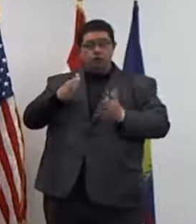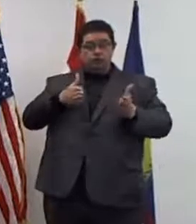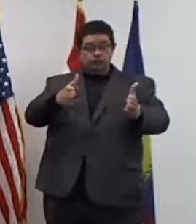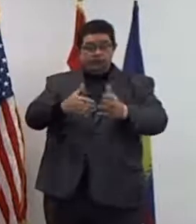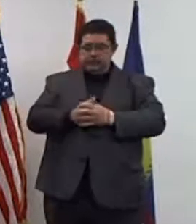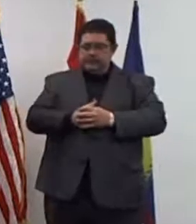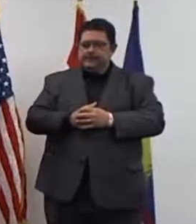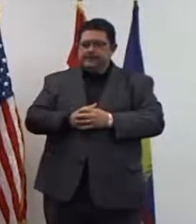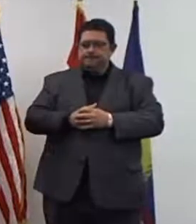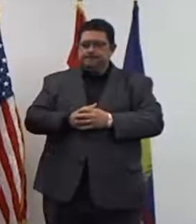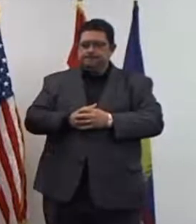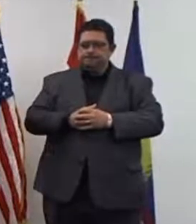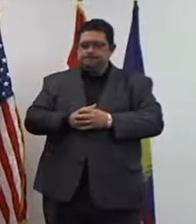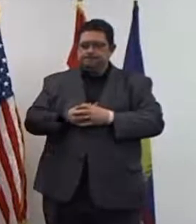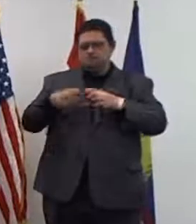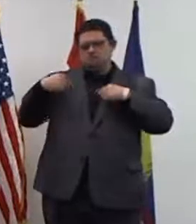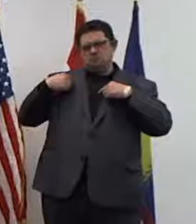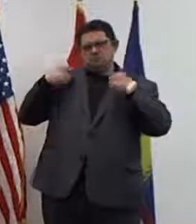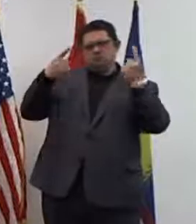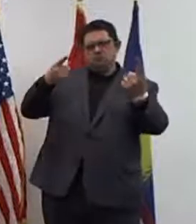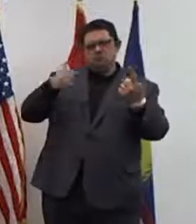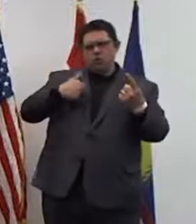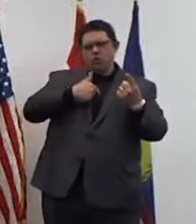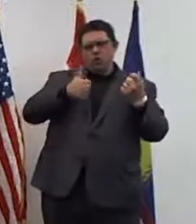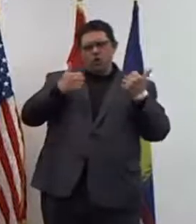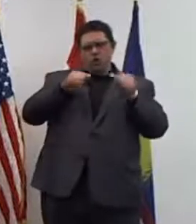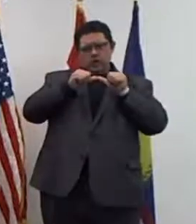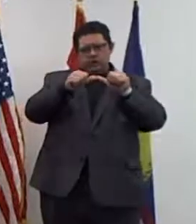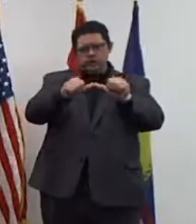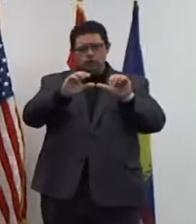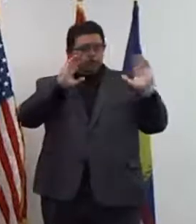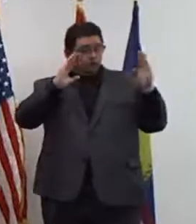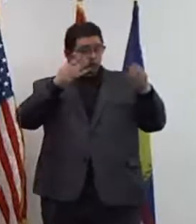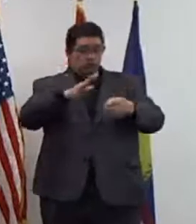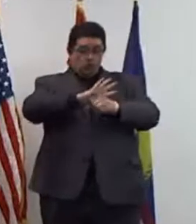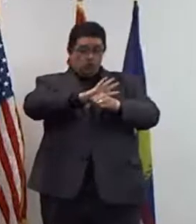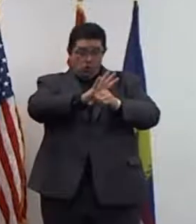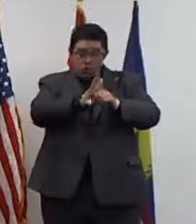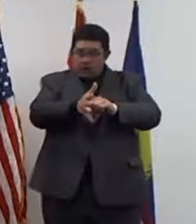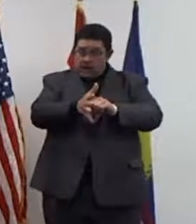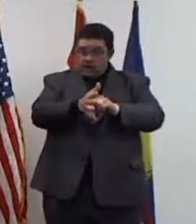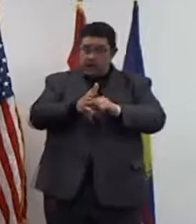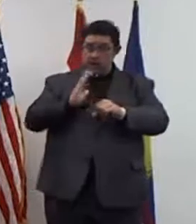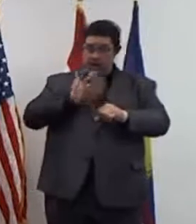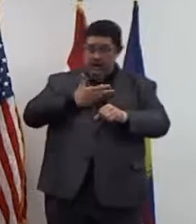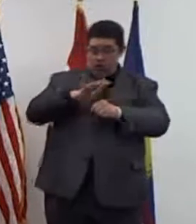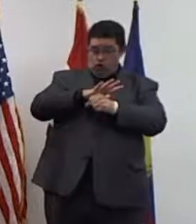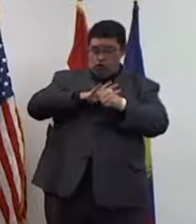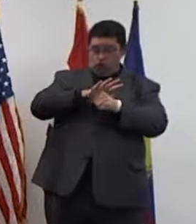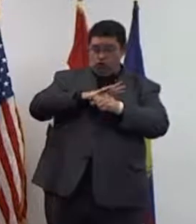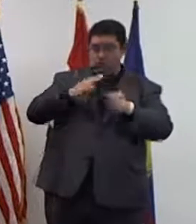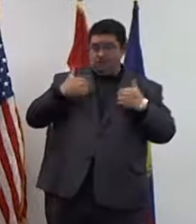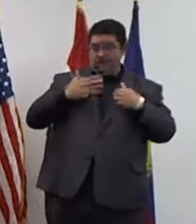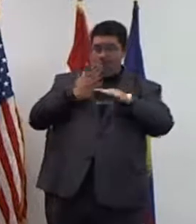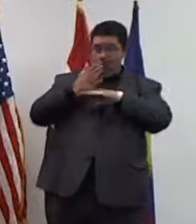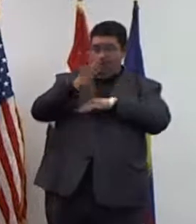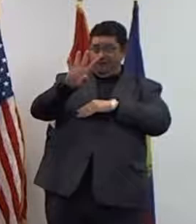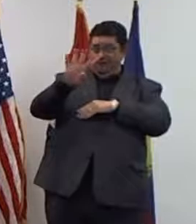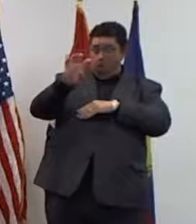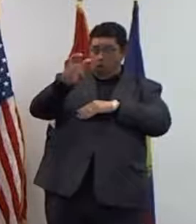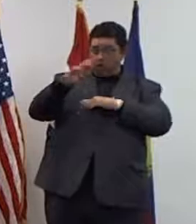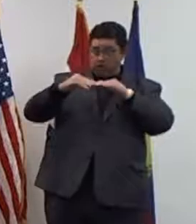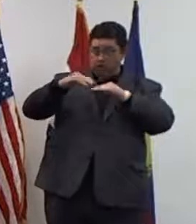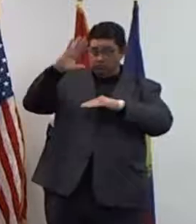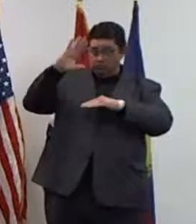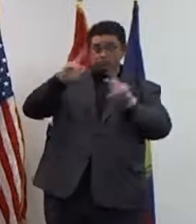continue to work on the COVID-19 pandemic. In our region, we have had over 400 people who have died from